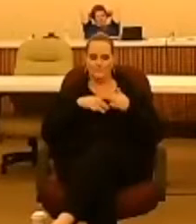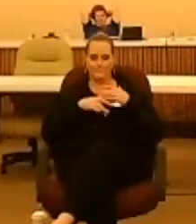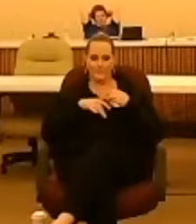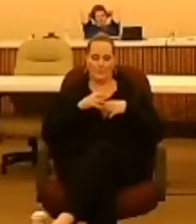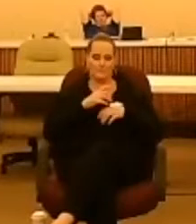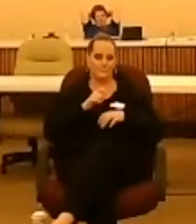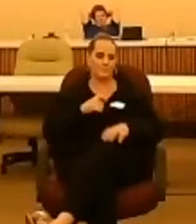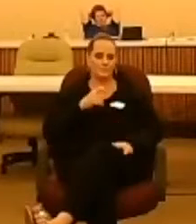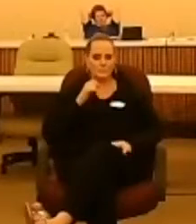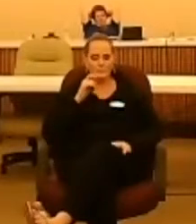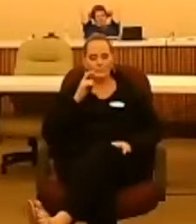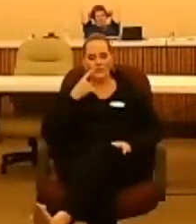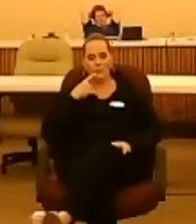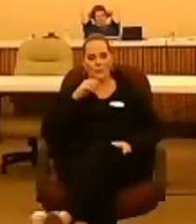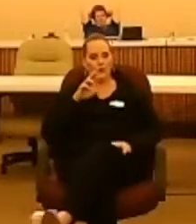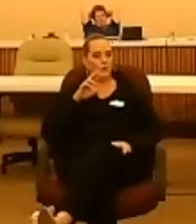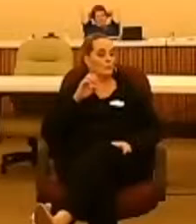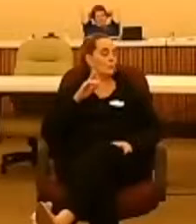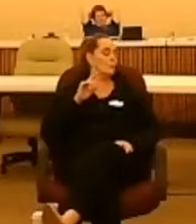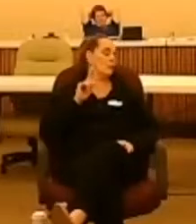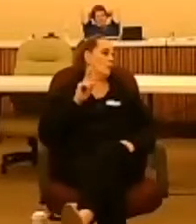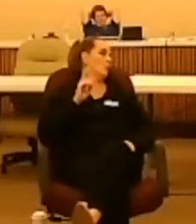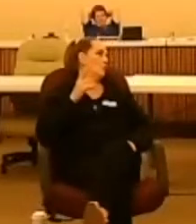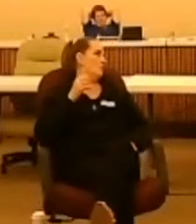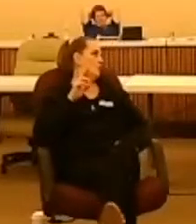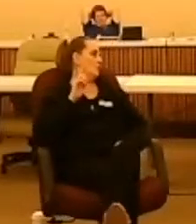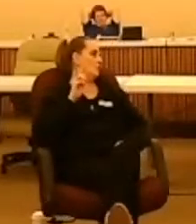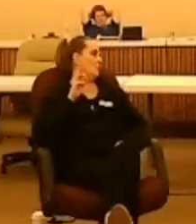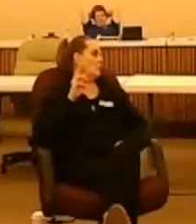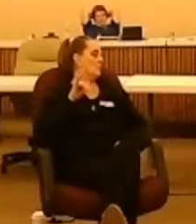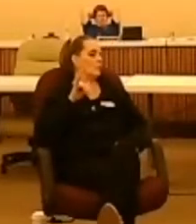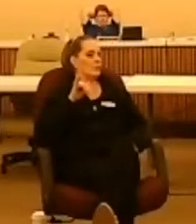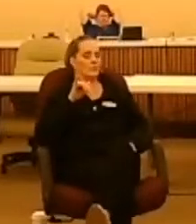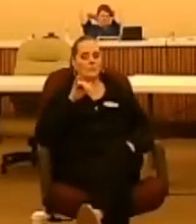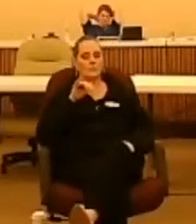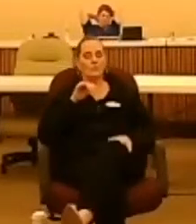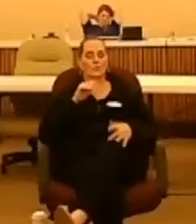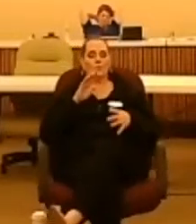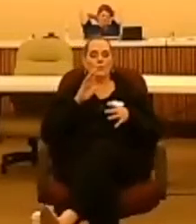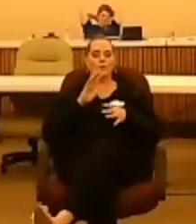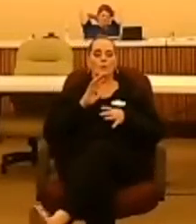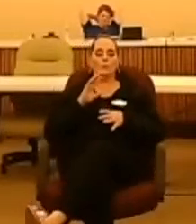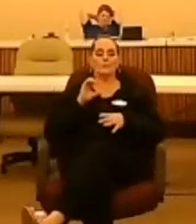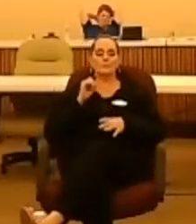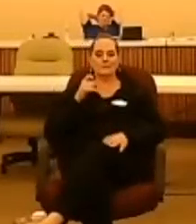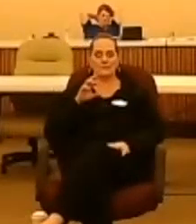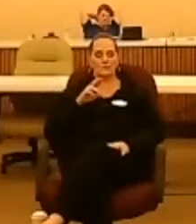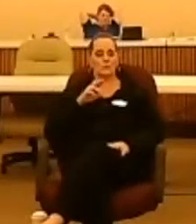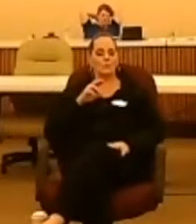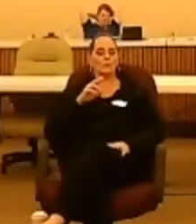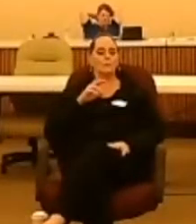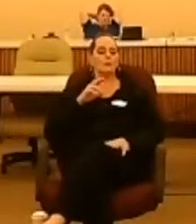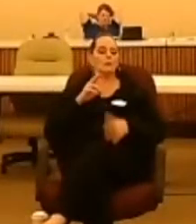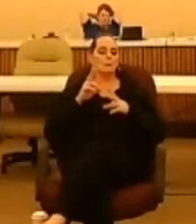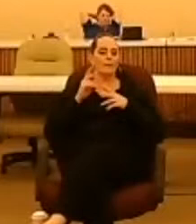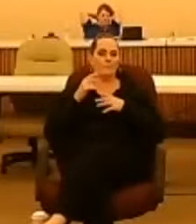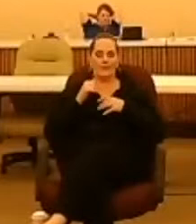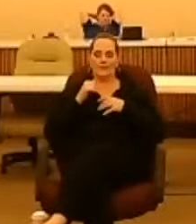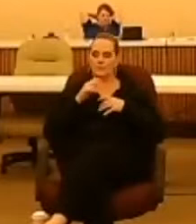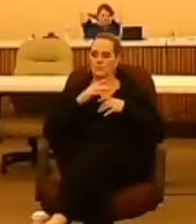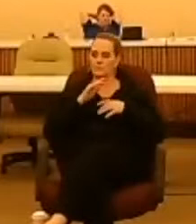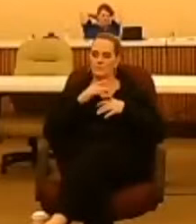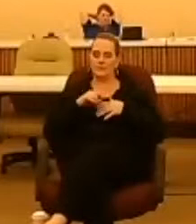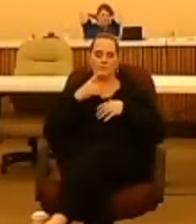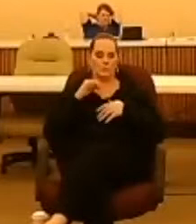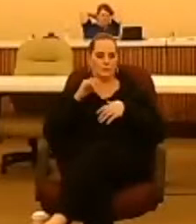Robert Barley Sr. Registration opens soon. Vendor space is still available for the July 4th craft